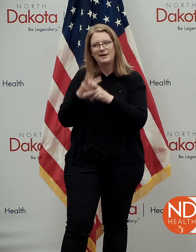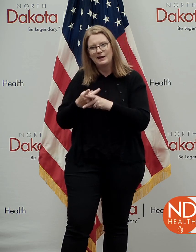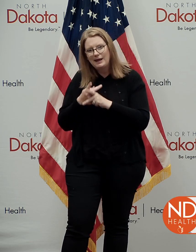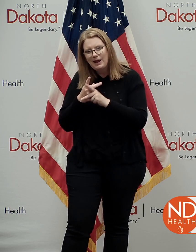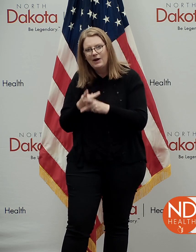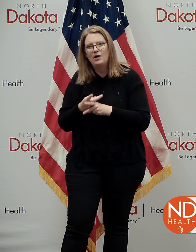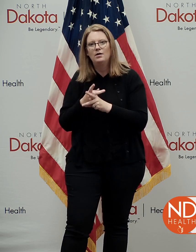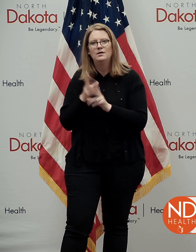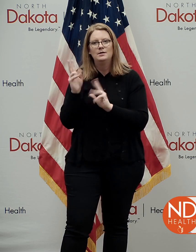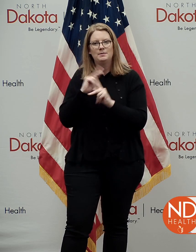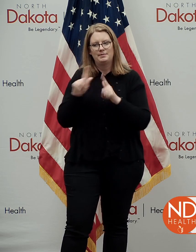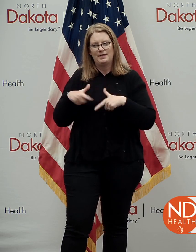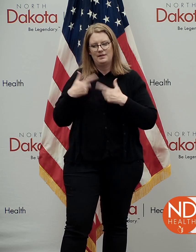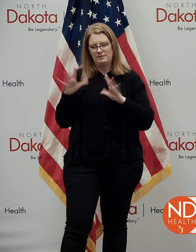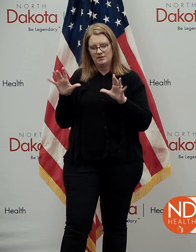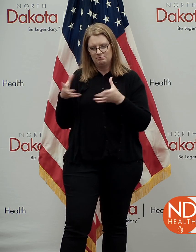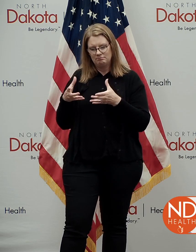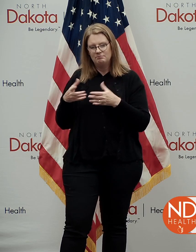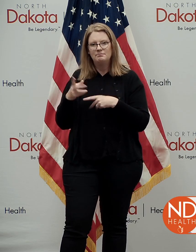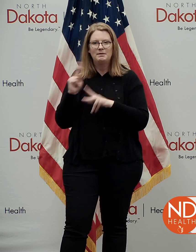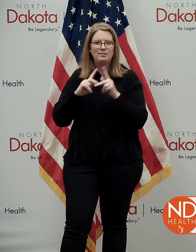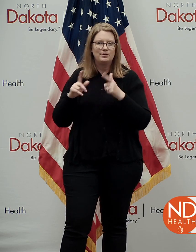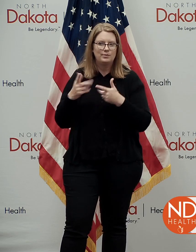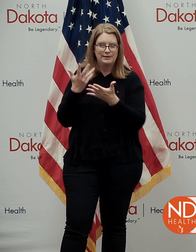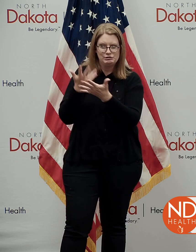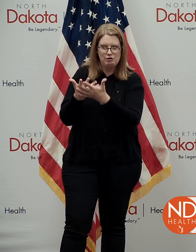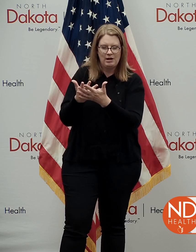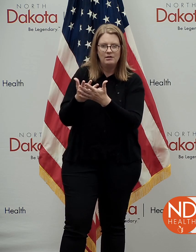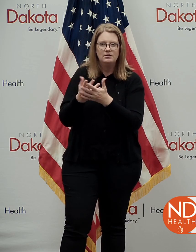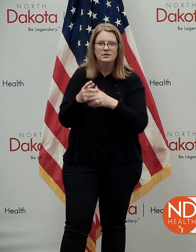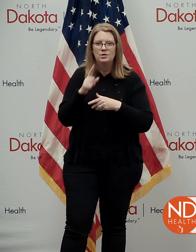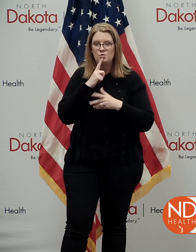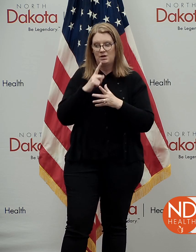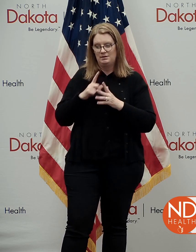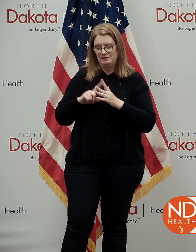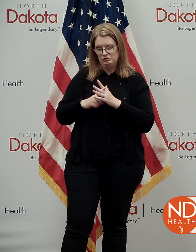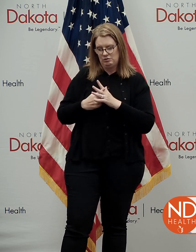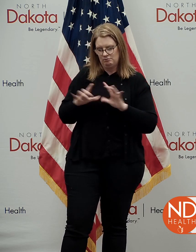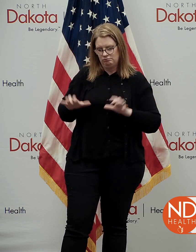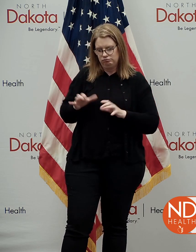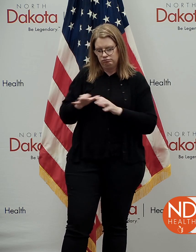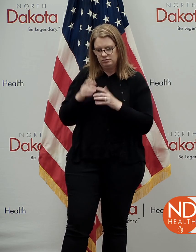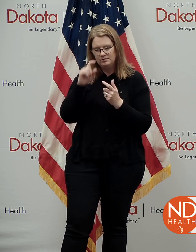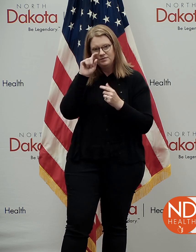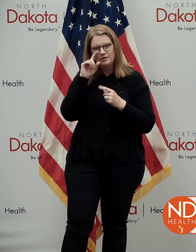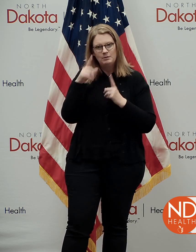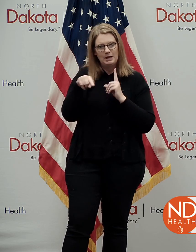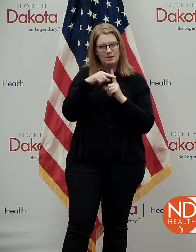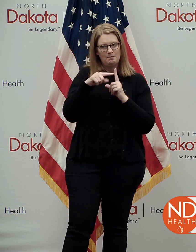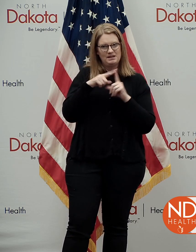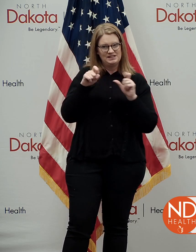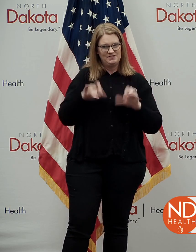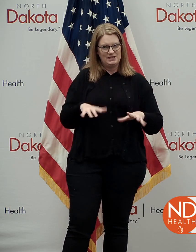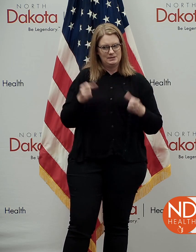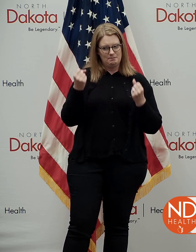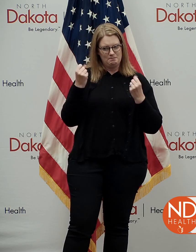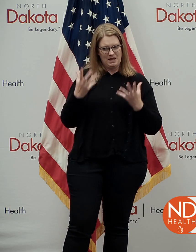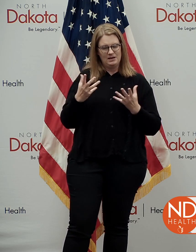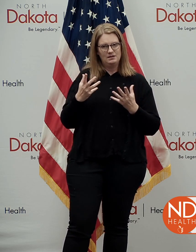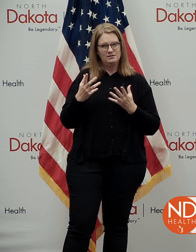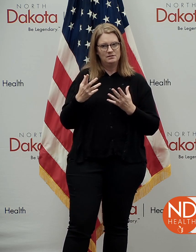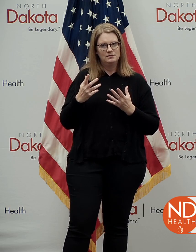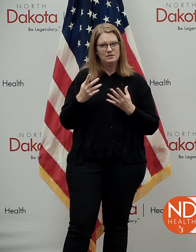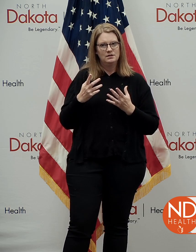individuals. It is people in correctional facilities. We initiated that. So initially when we had positive tests, a lot of it was in